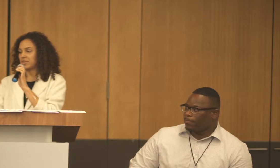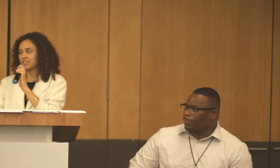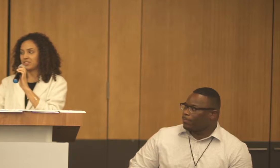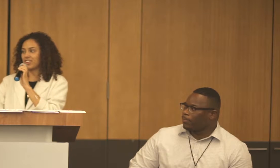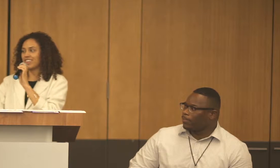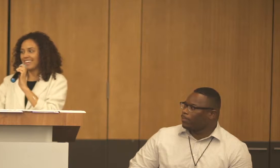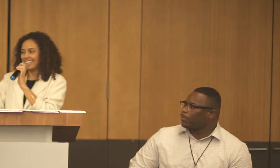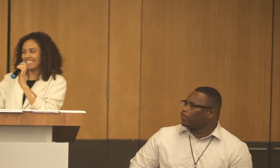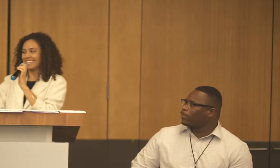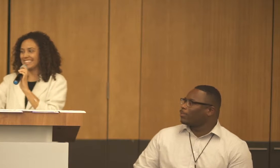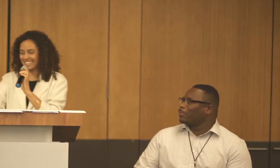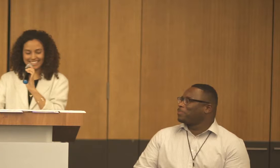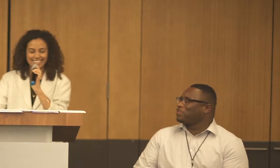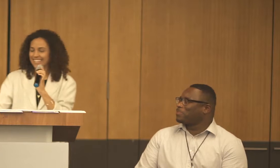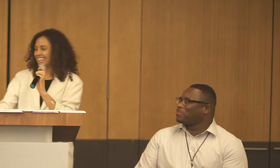Maybe start with you, John.